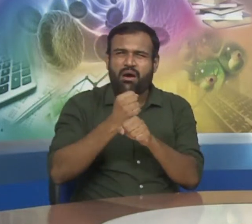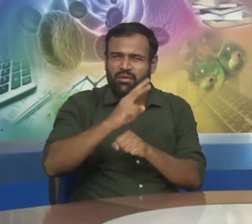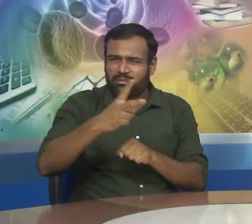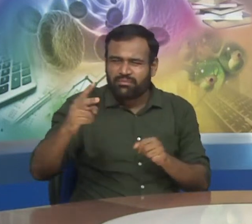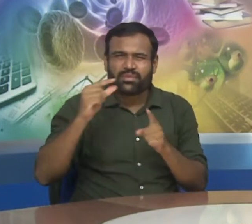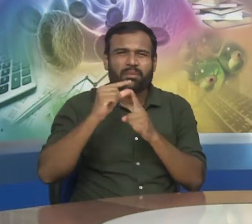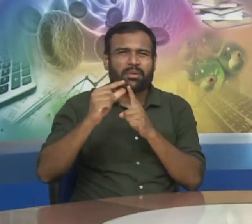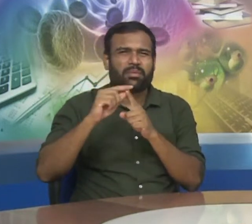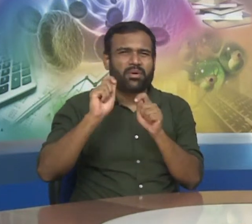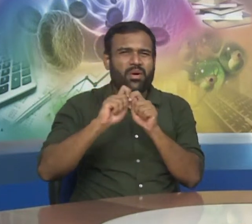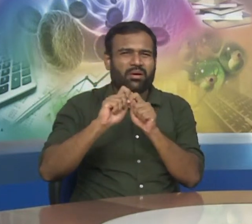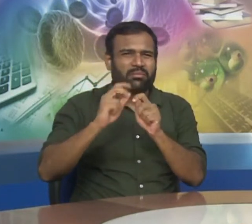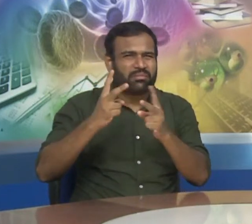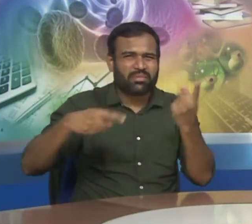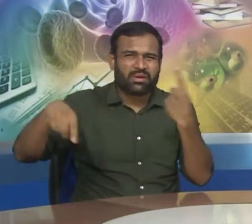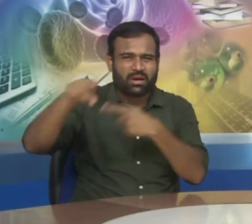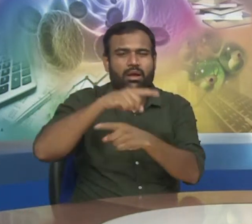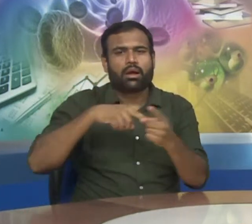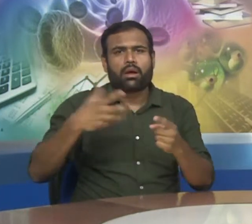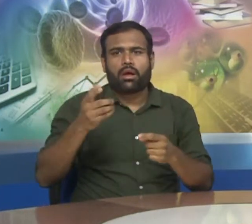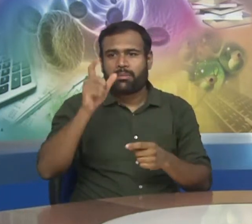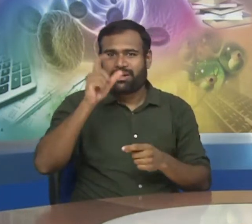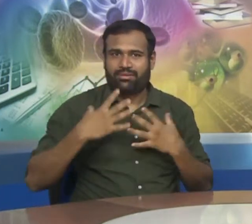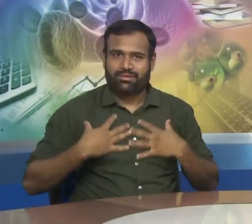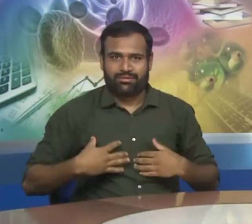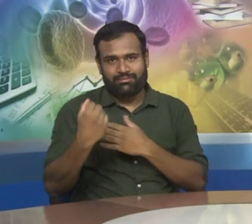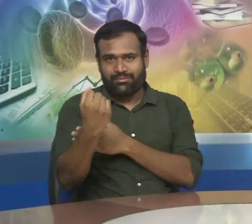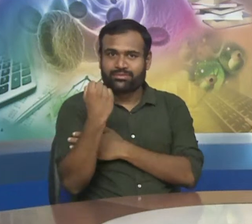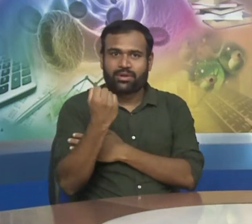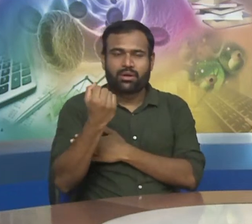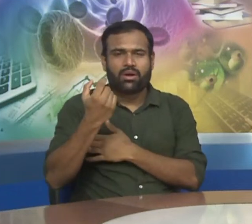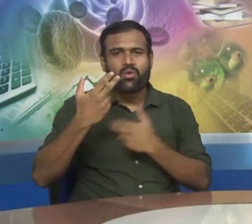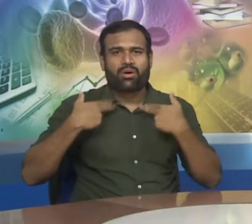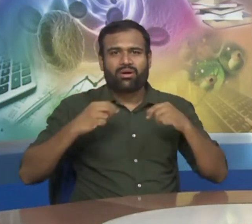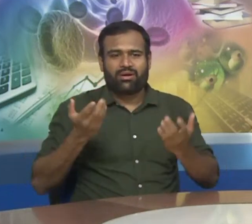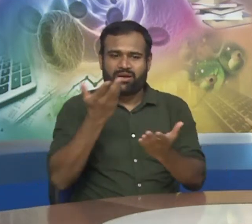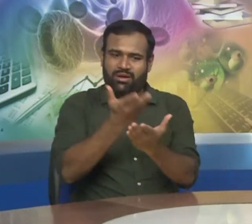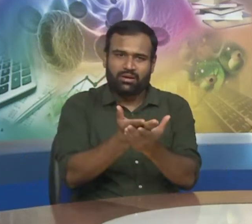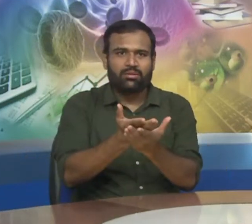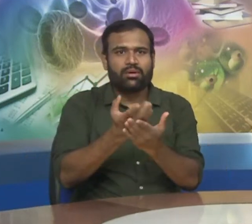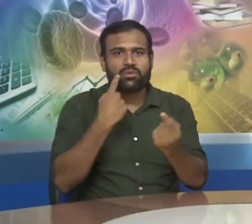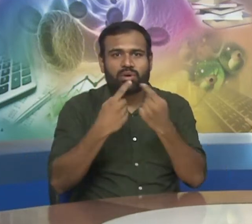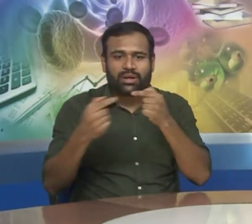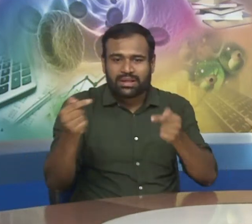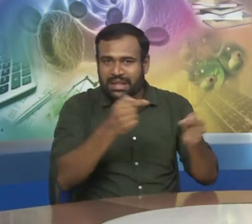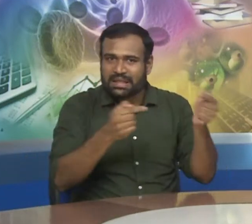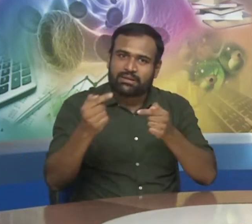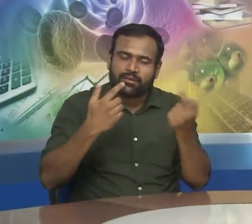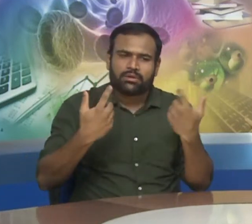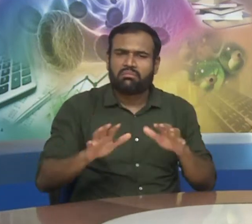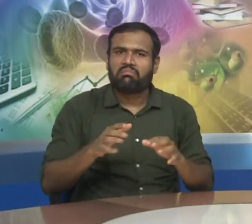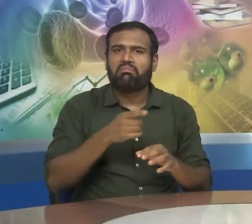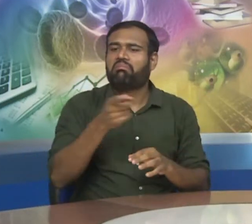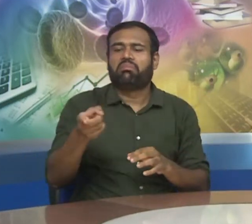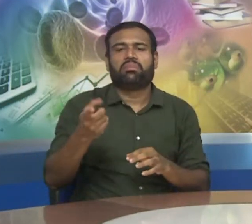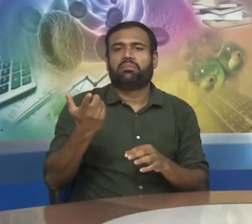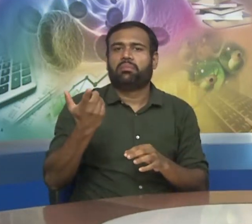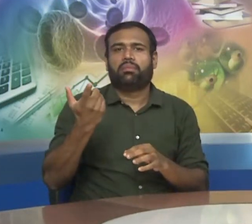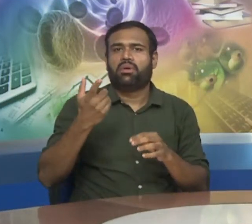If a person or institution feels that his or her rights are violated or a certain benefit due to